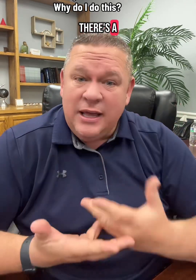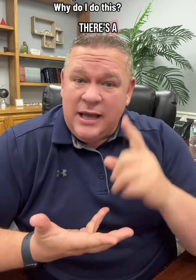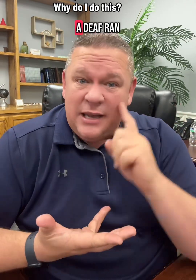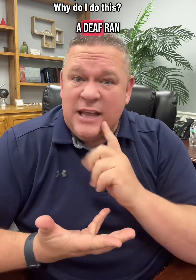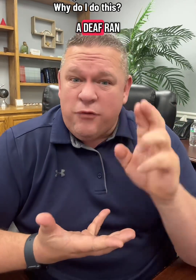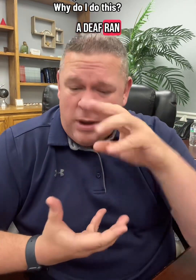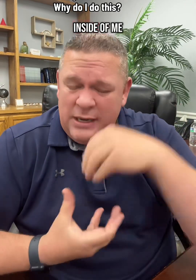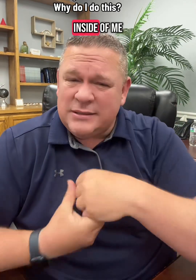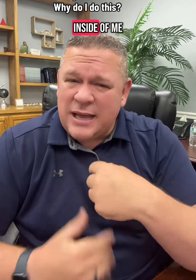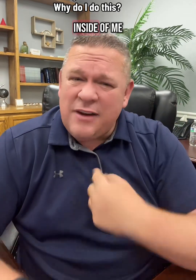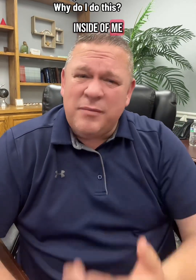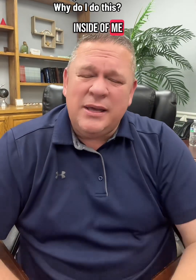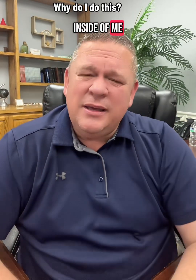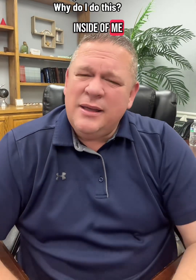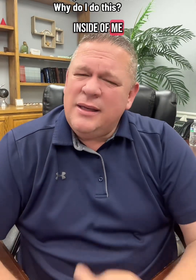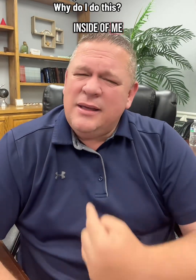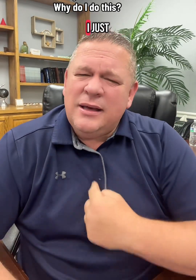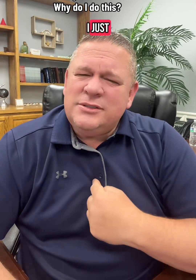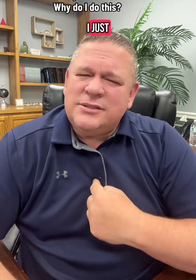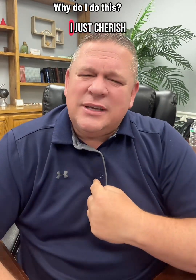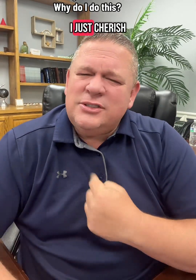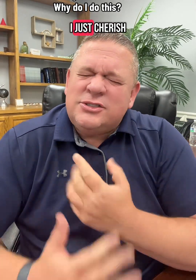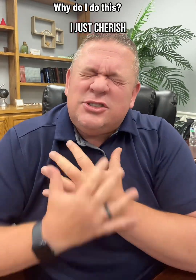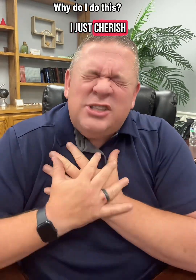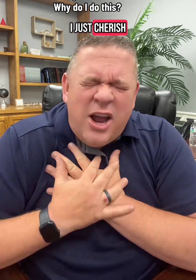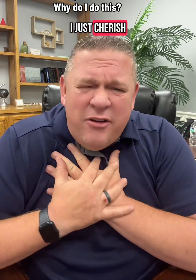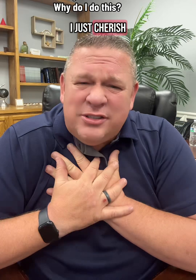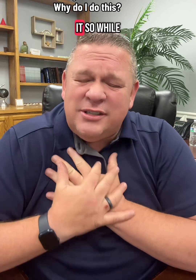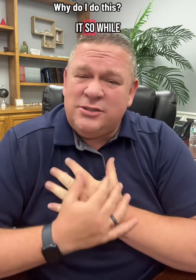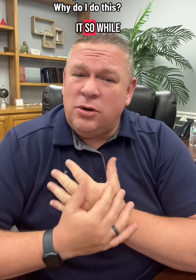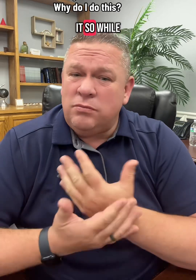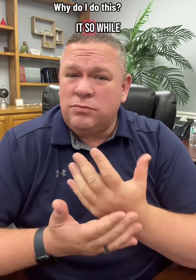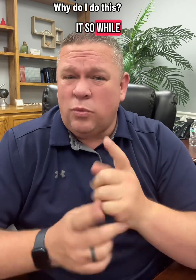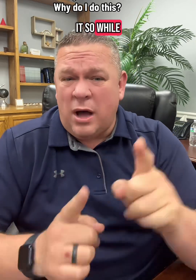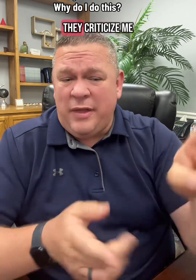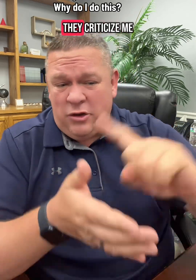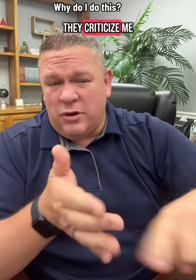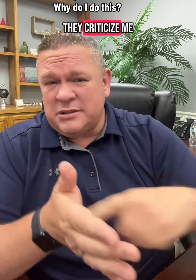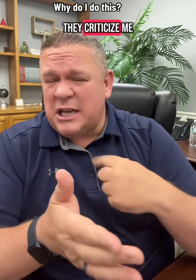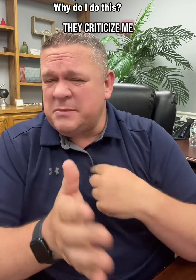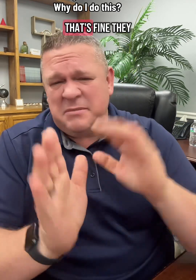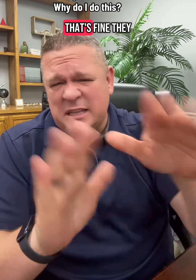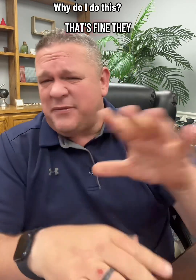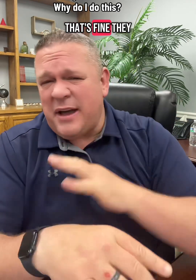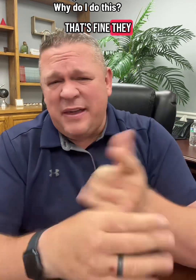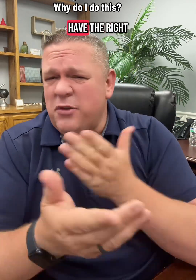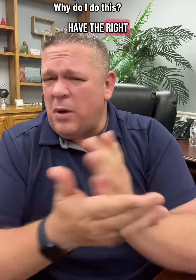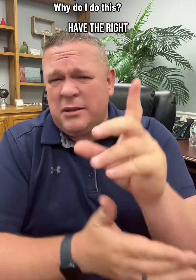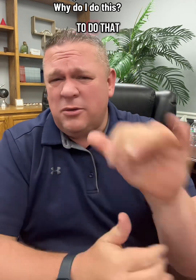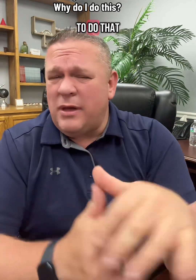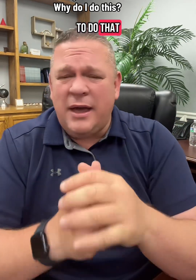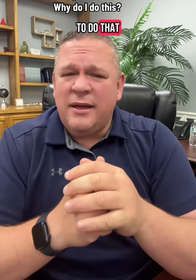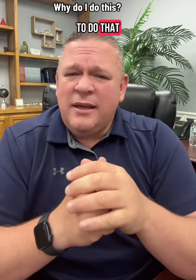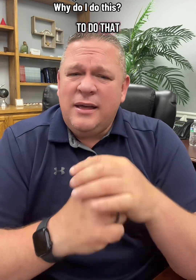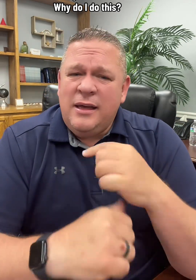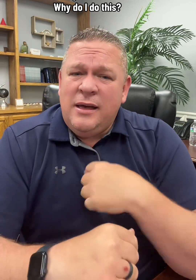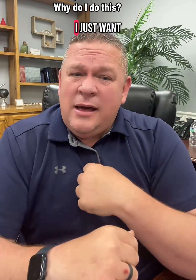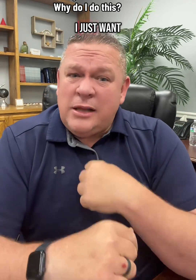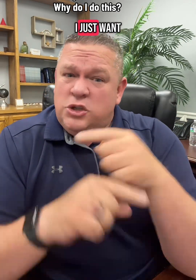a deaf Randy inside of me. I just cherish it. So while they criticize me, that's fine. They have the right to do that. I just want